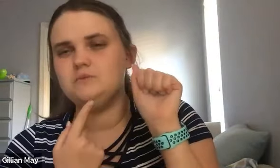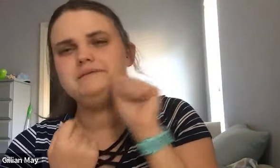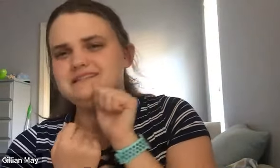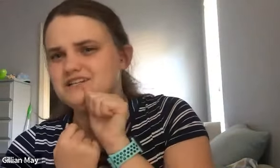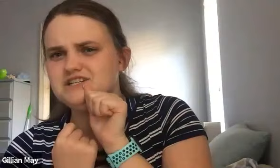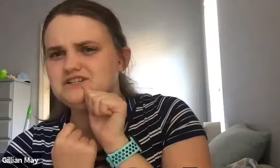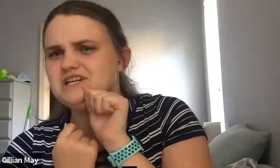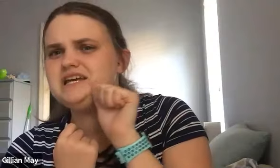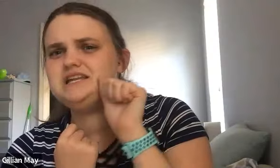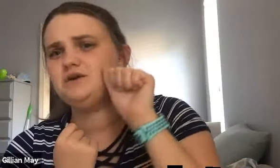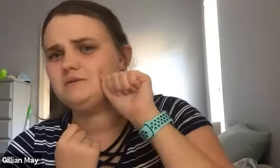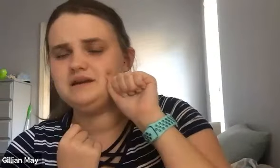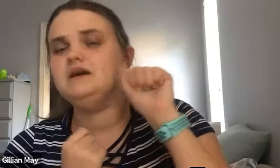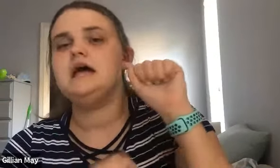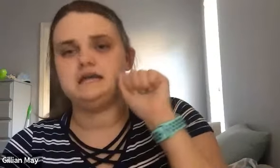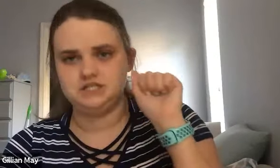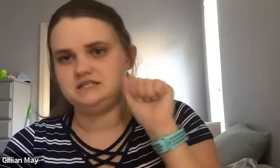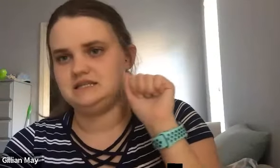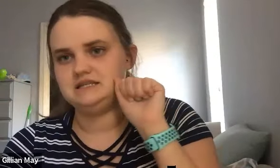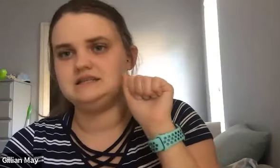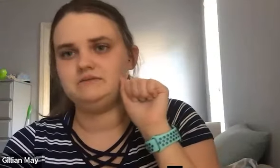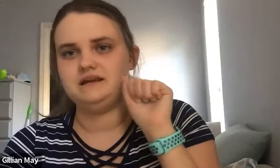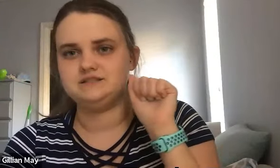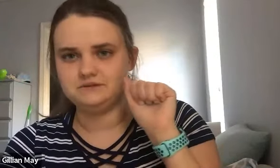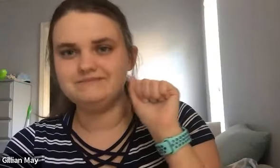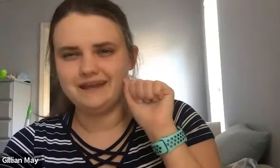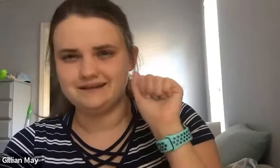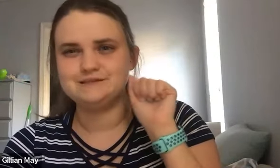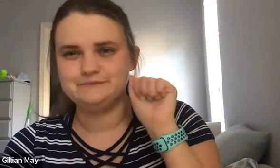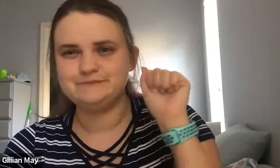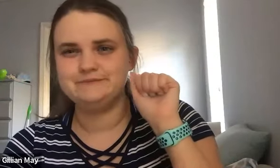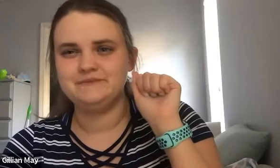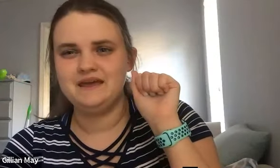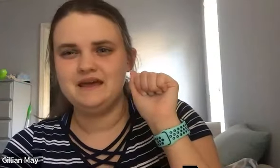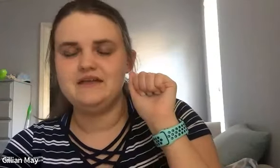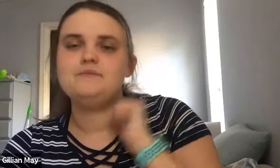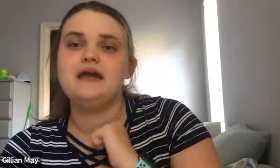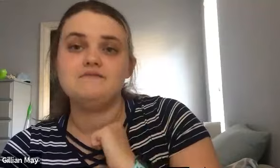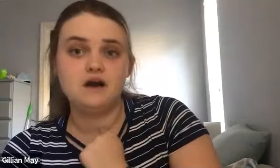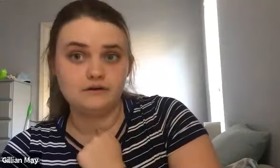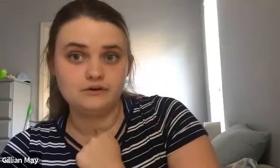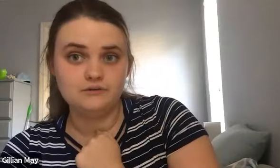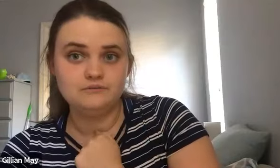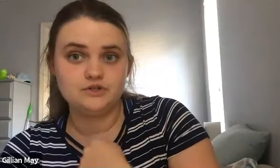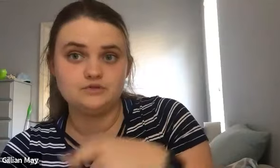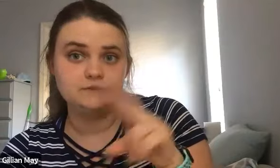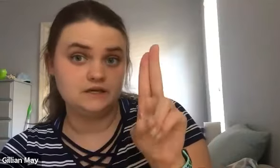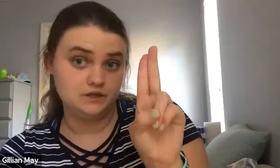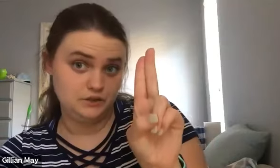want to be touching your chin. You don't want to be, it's just this, like right next to it. Aunt. And then we have uncle, which will be a